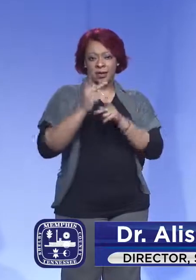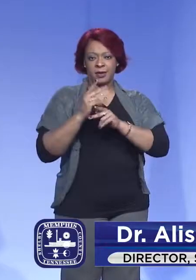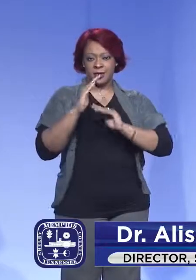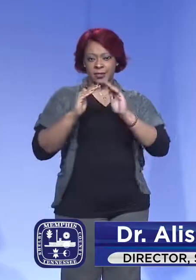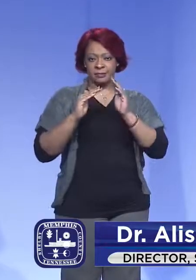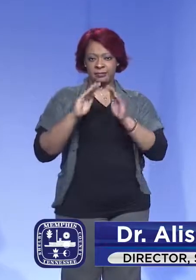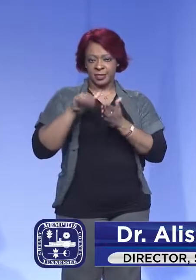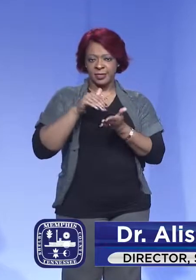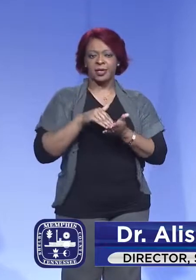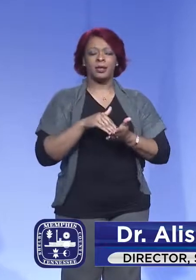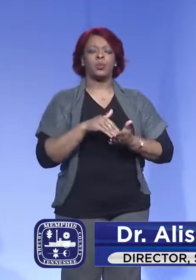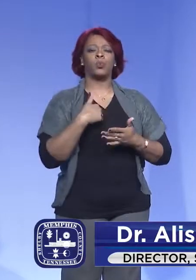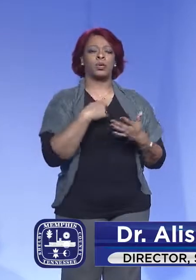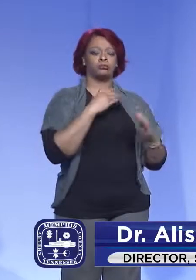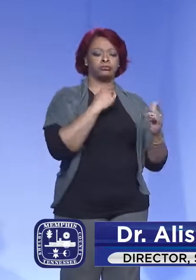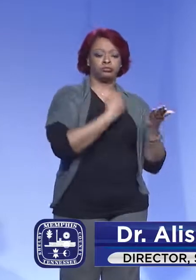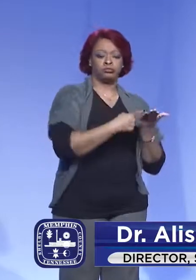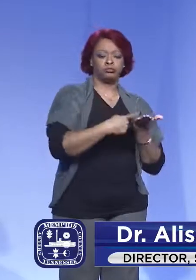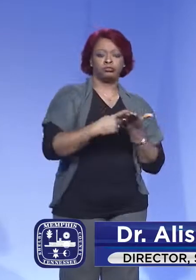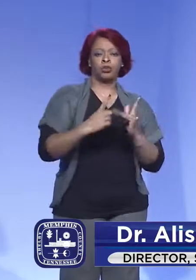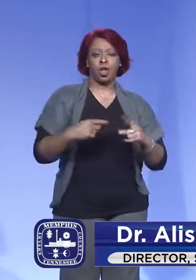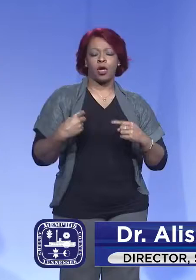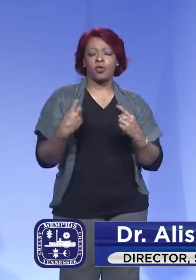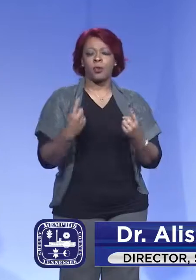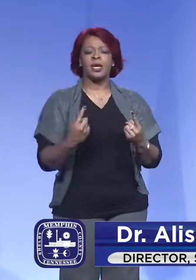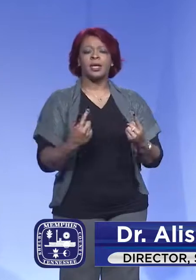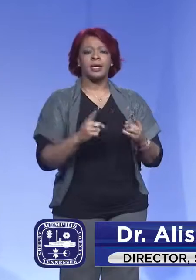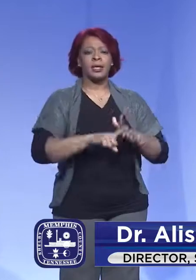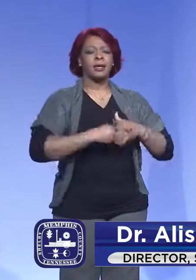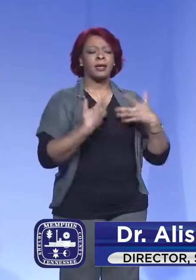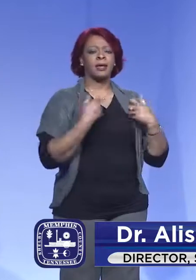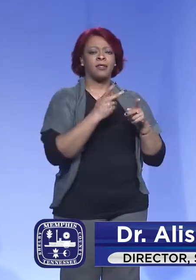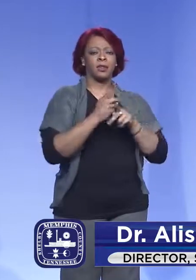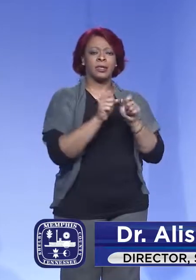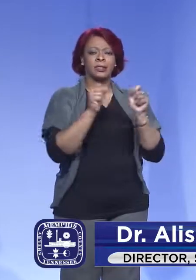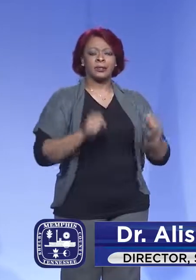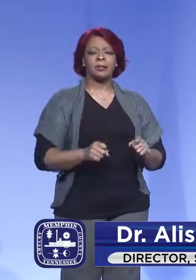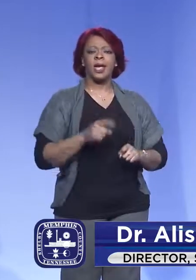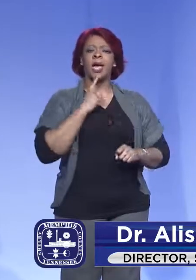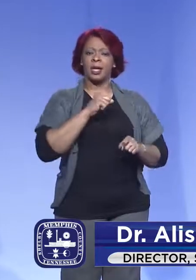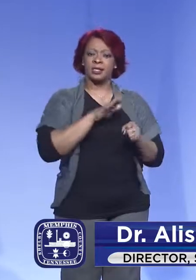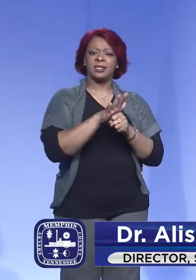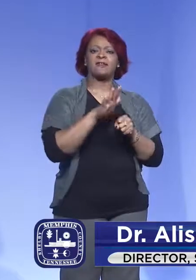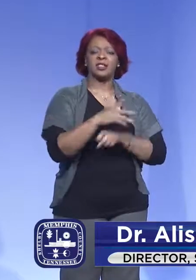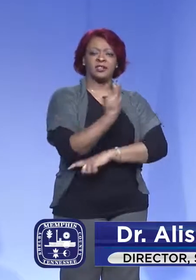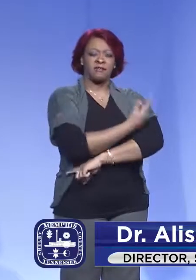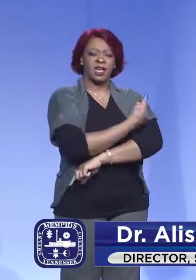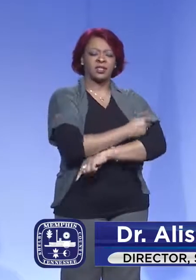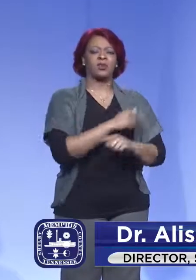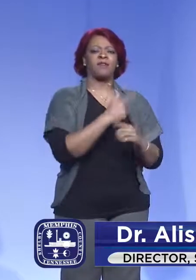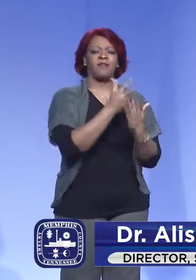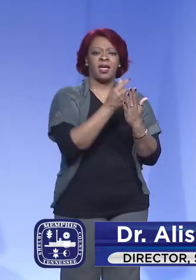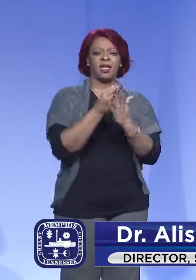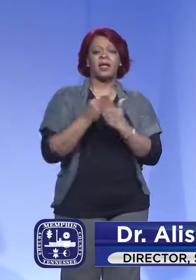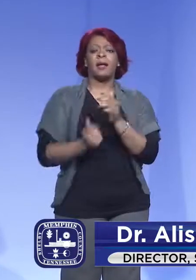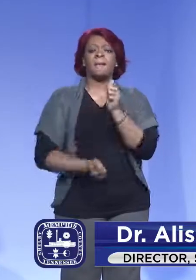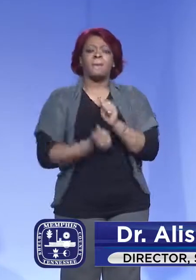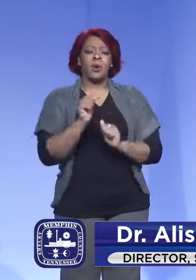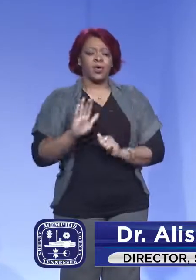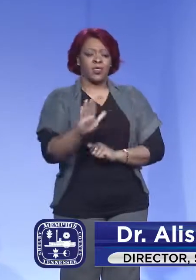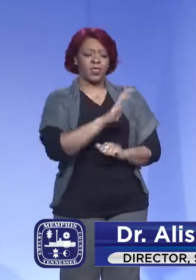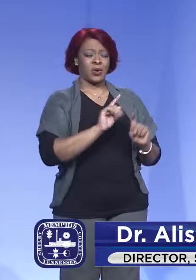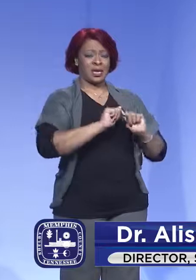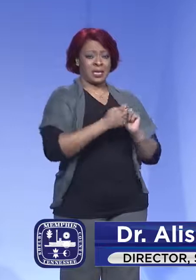had conversations along the way. And initially, the healthcare systems had sufficient vaccine to vaccinate mostly their